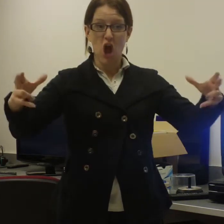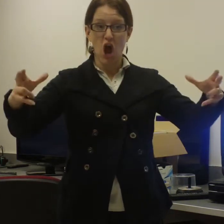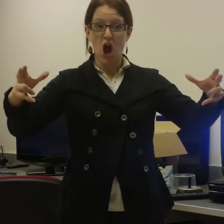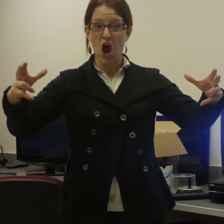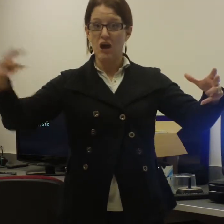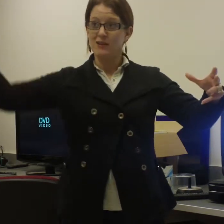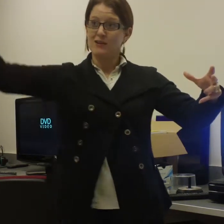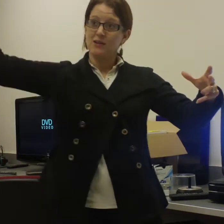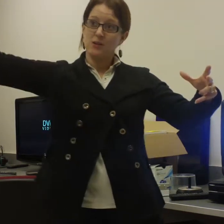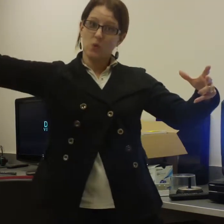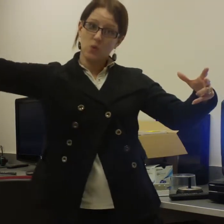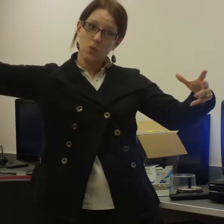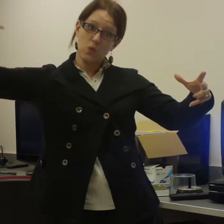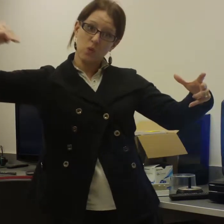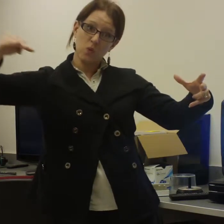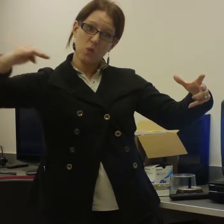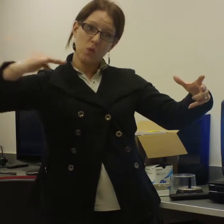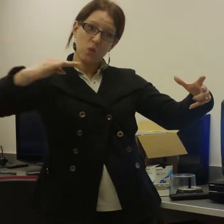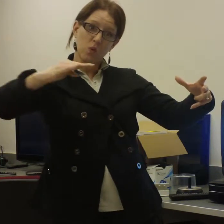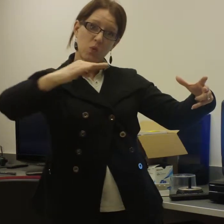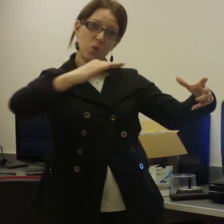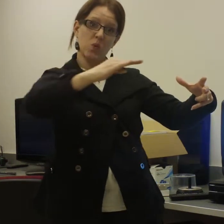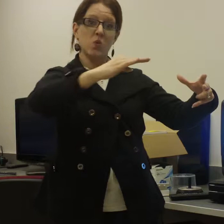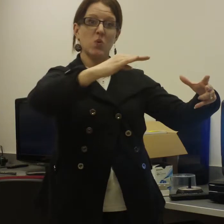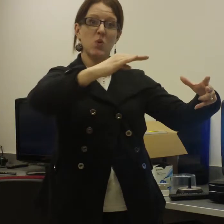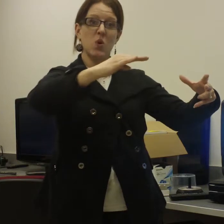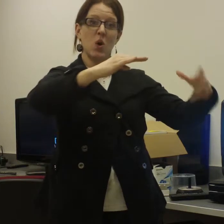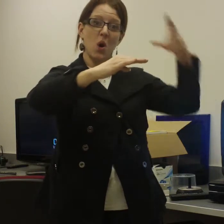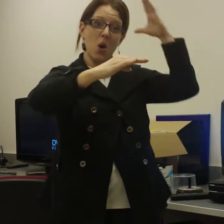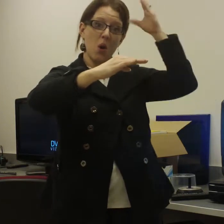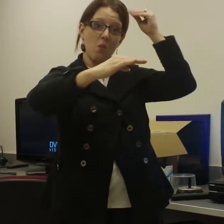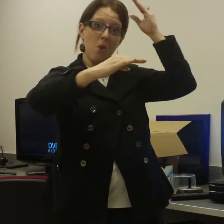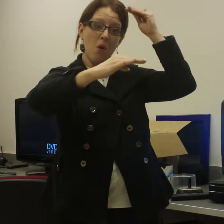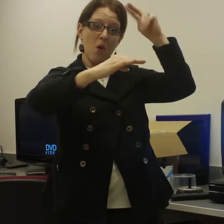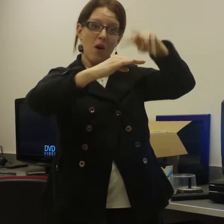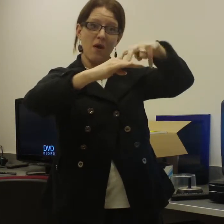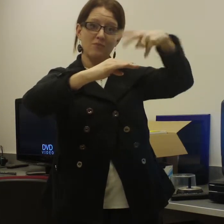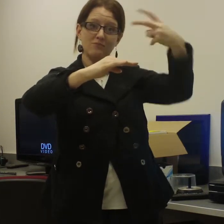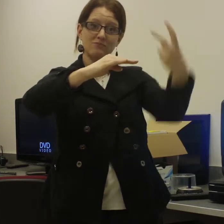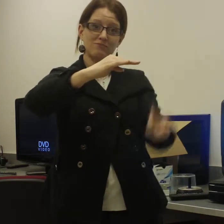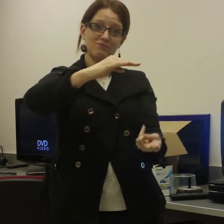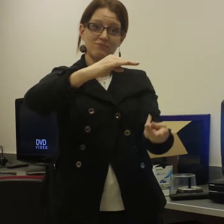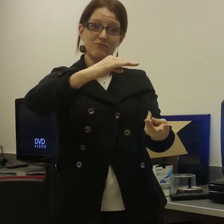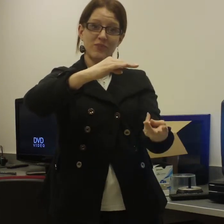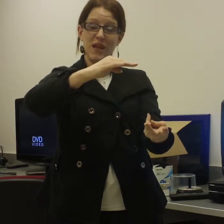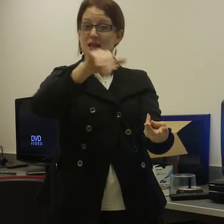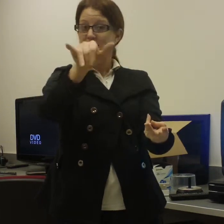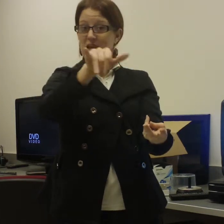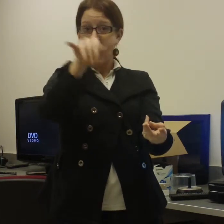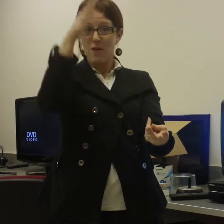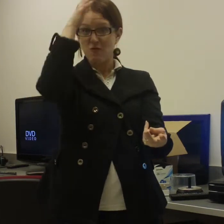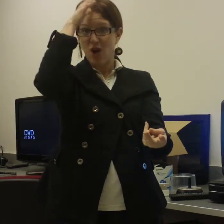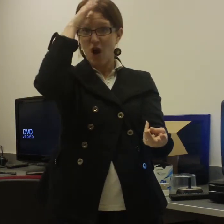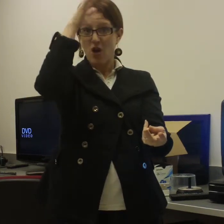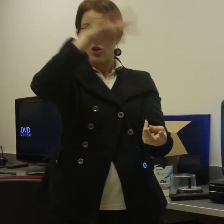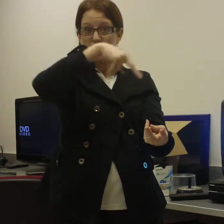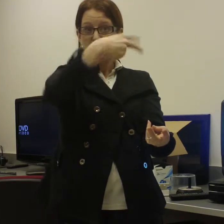boy went exploring and fell in the ice. But so did his father. Right, but do you see the father being pulled from the water?